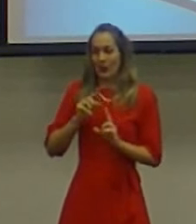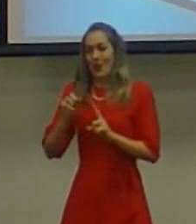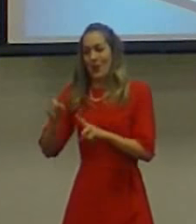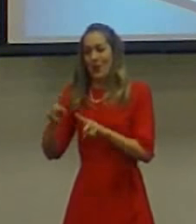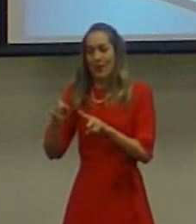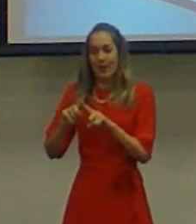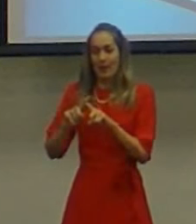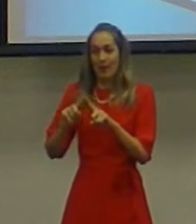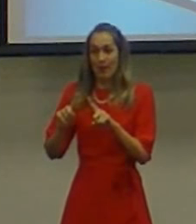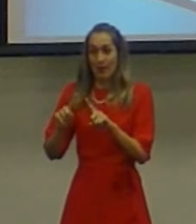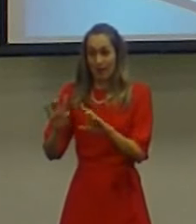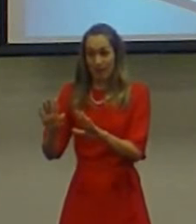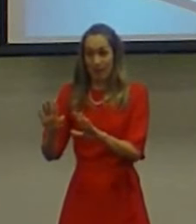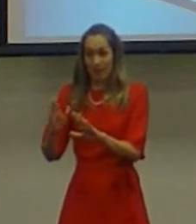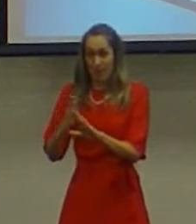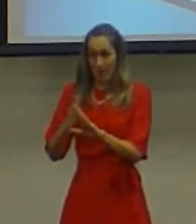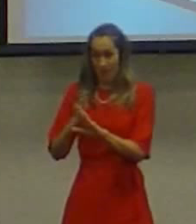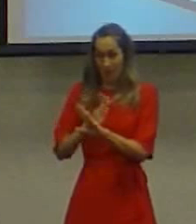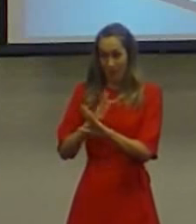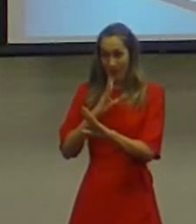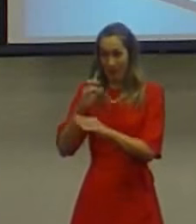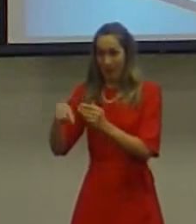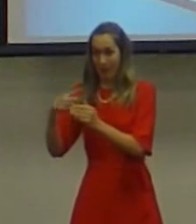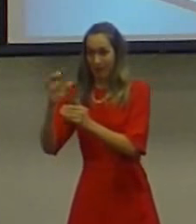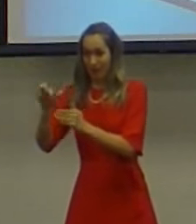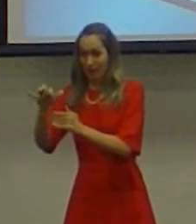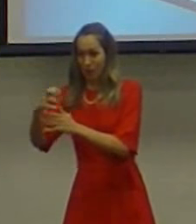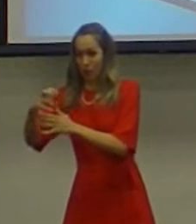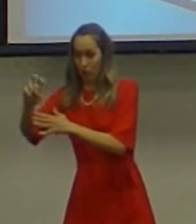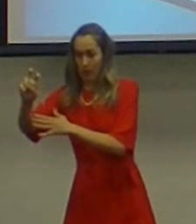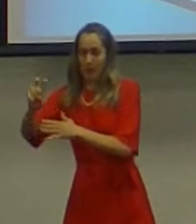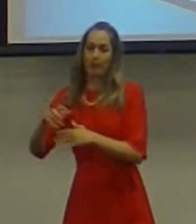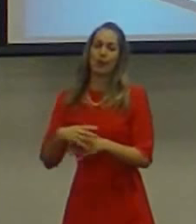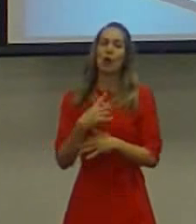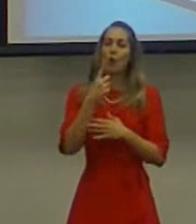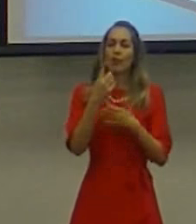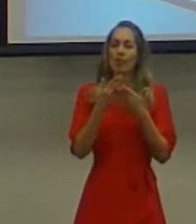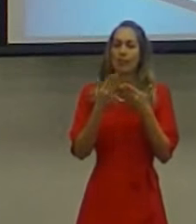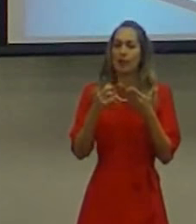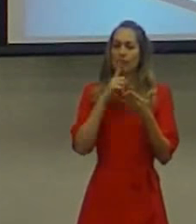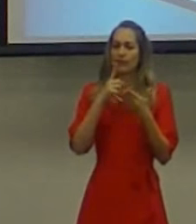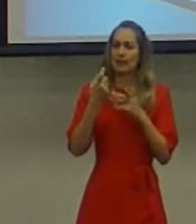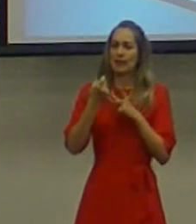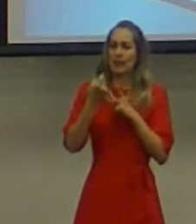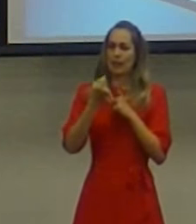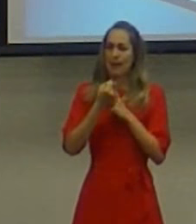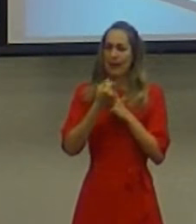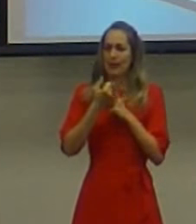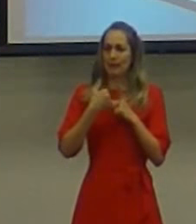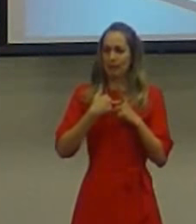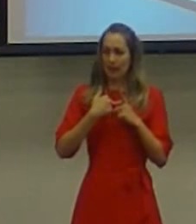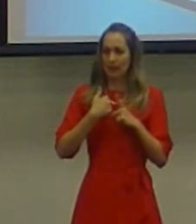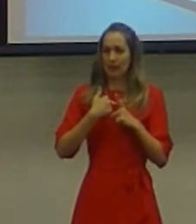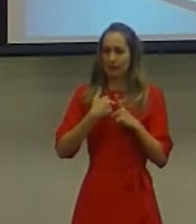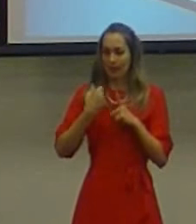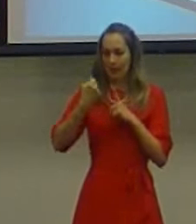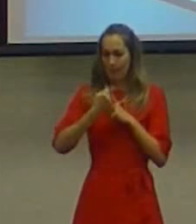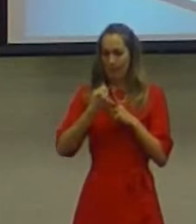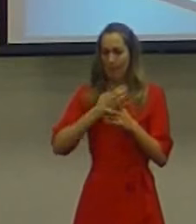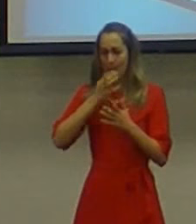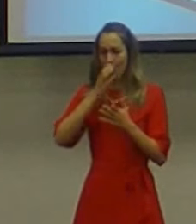But before I get to the actual Belize trip, one of the things that really impacted me and Bertie both